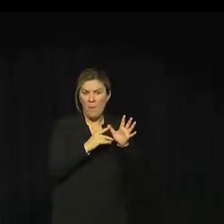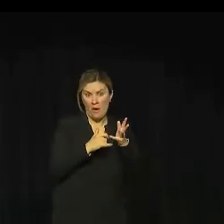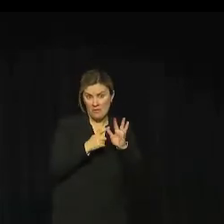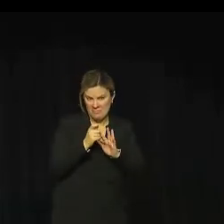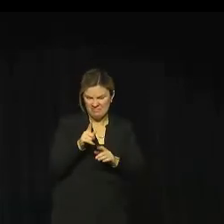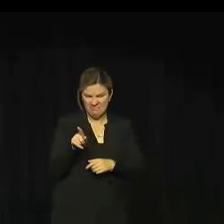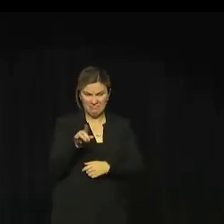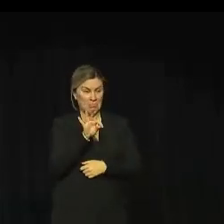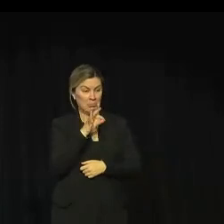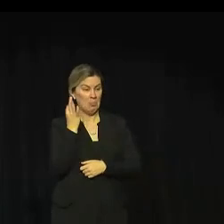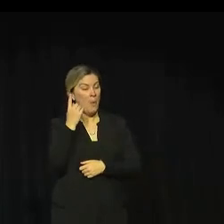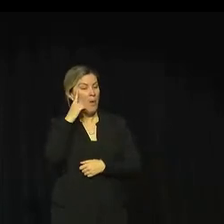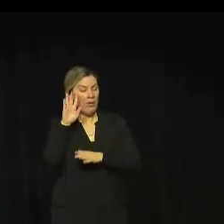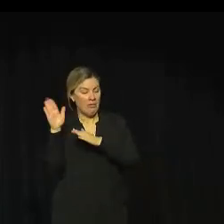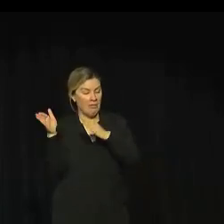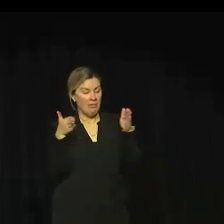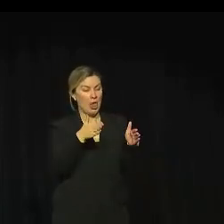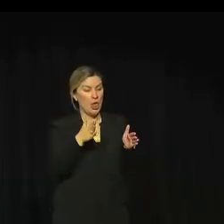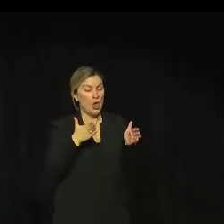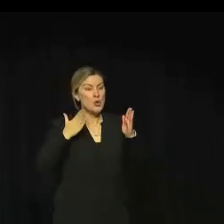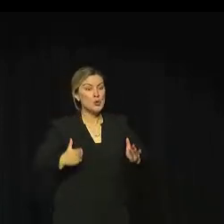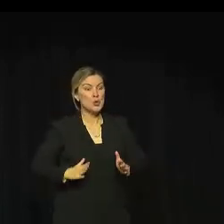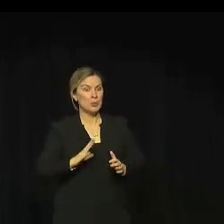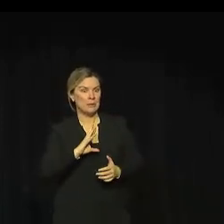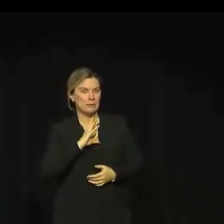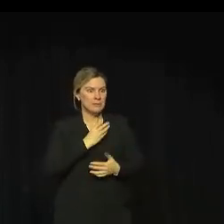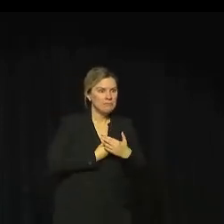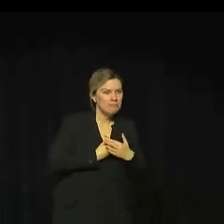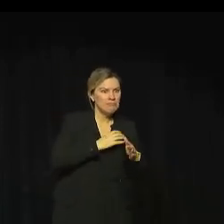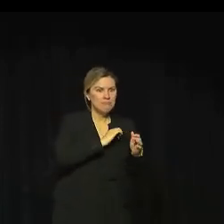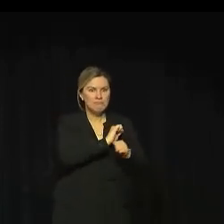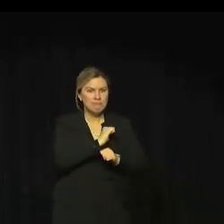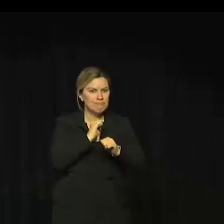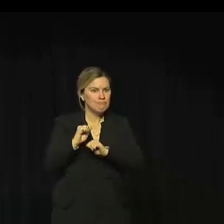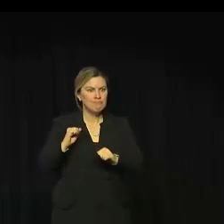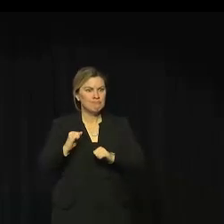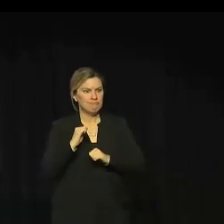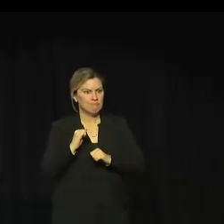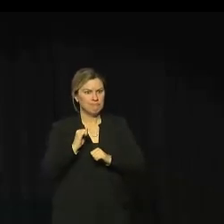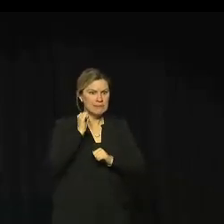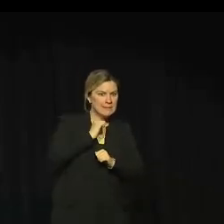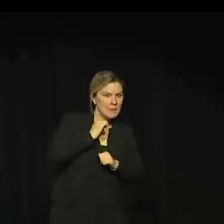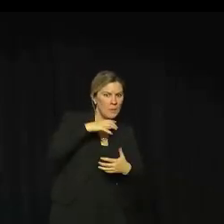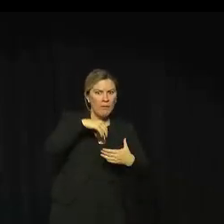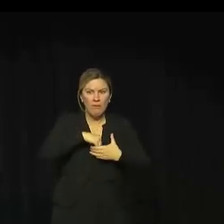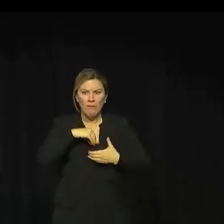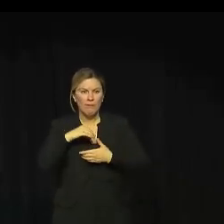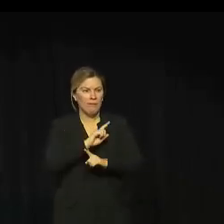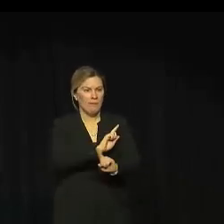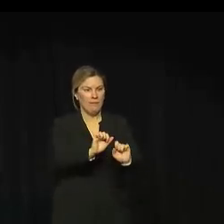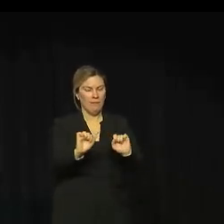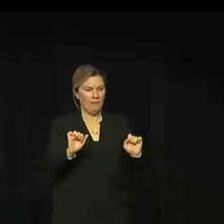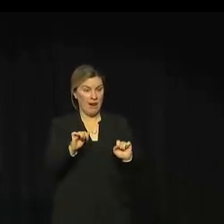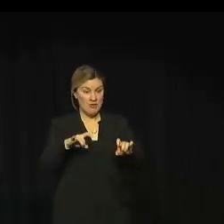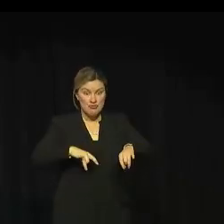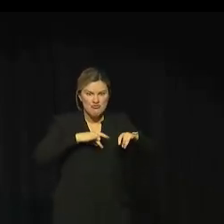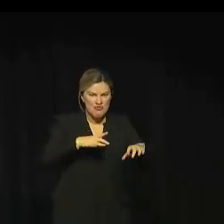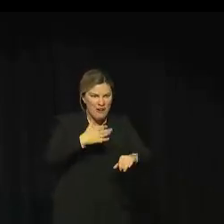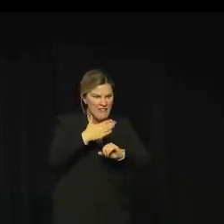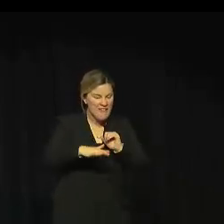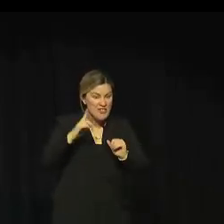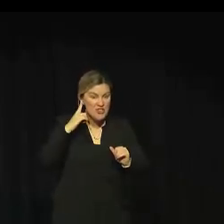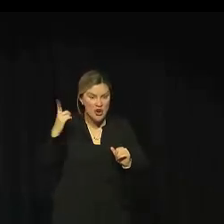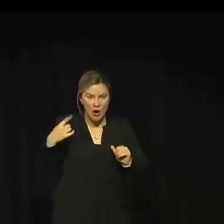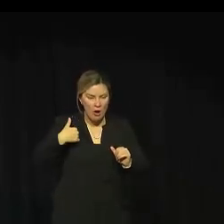to human sexuality. And it was a sensation in Australia, and I knew about it, and I couldn't get